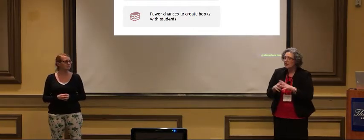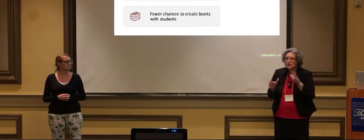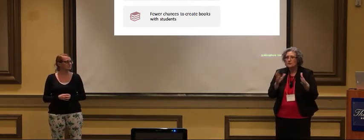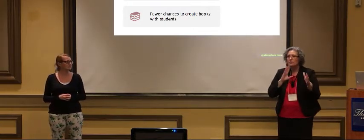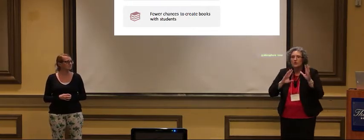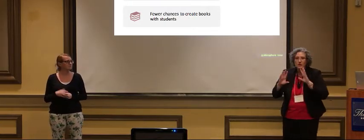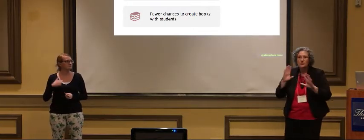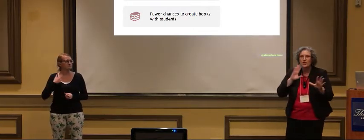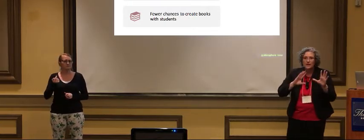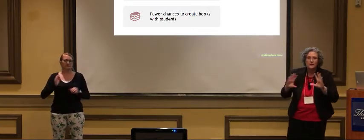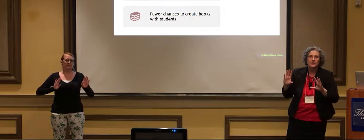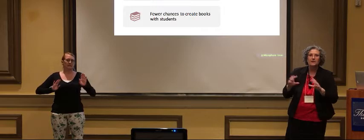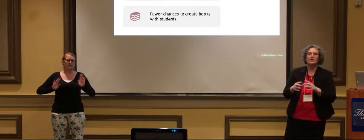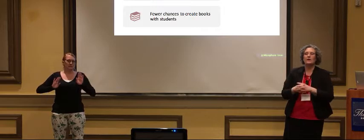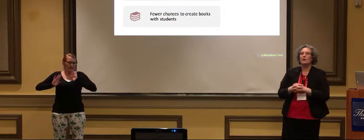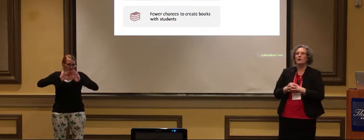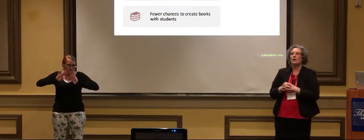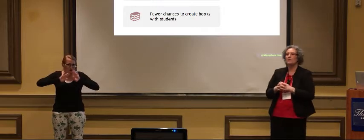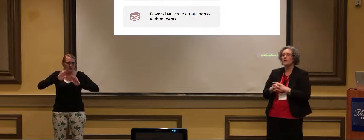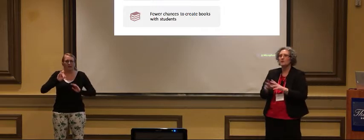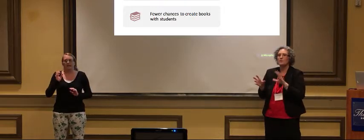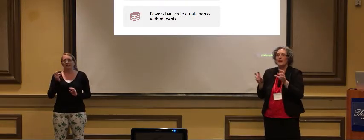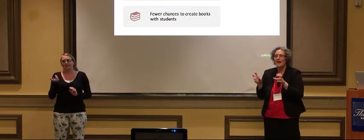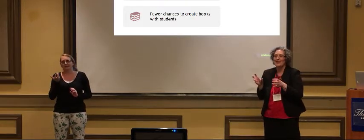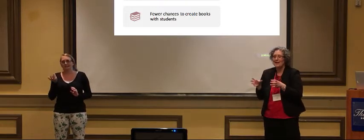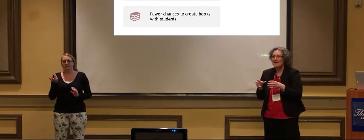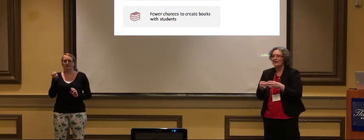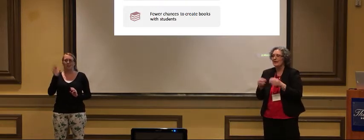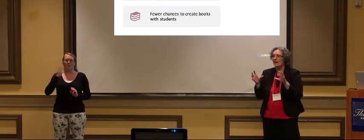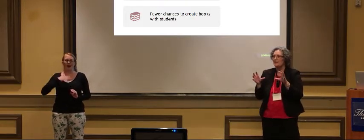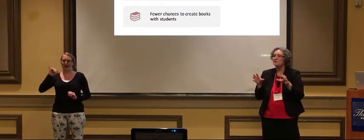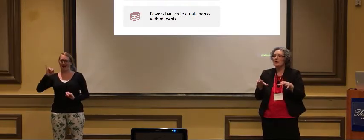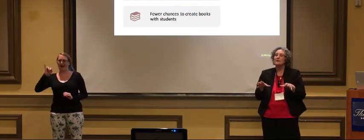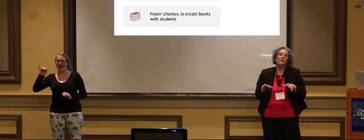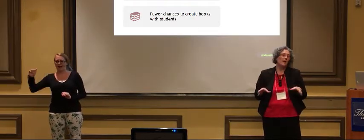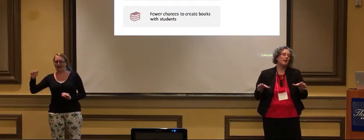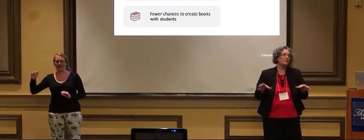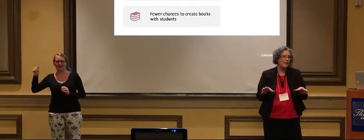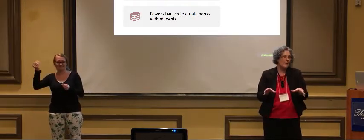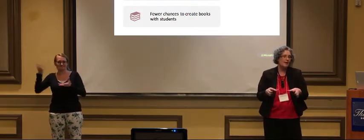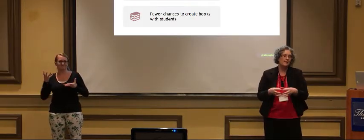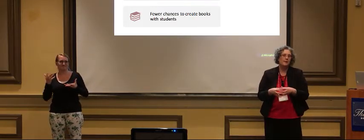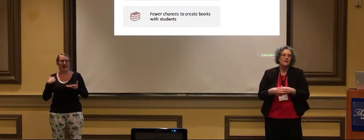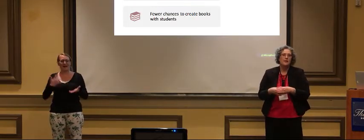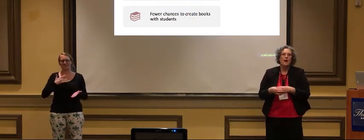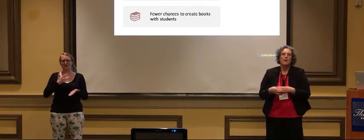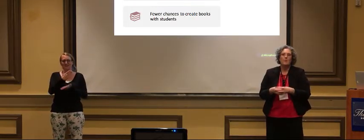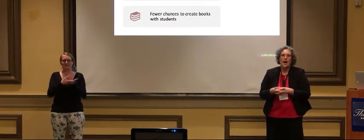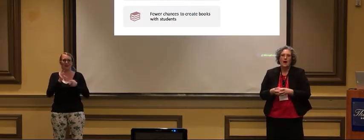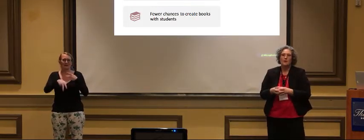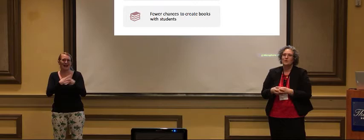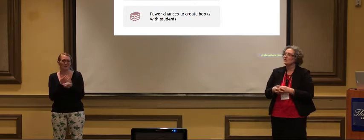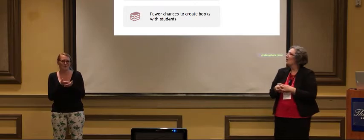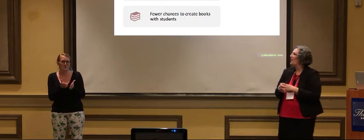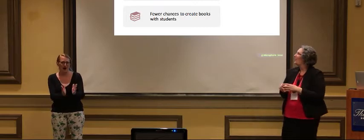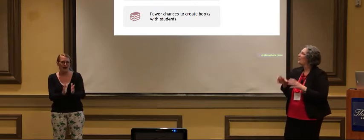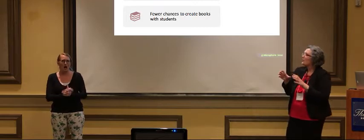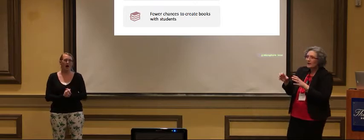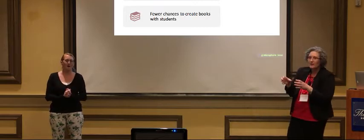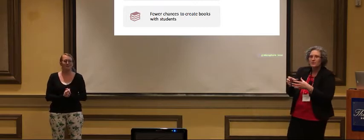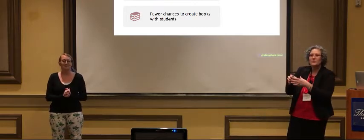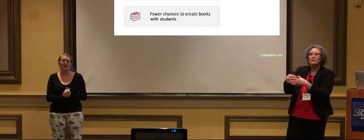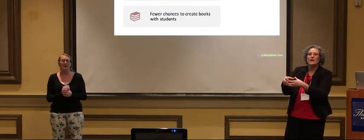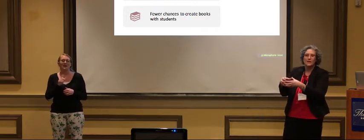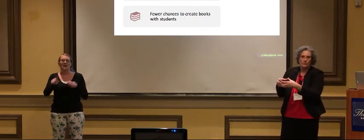I was feeling a little frustrated, or in the words of my IA, I felt some kind of way about